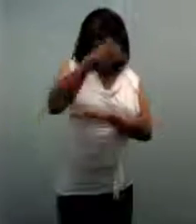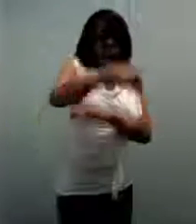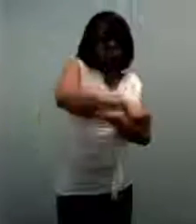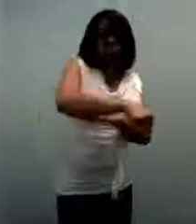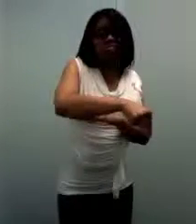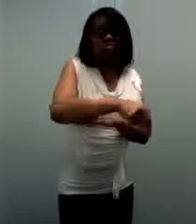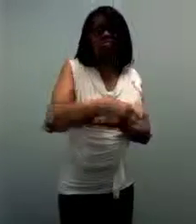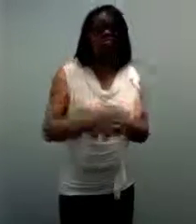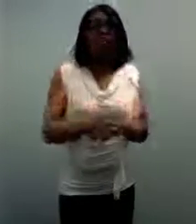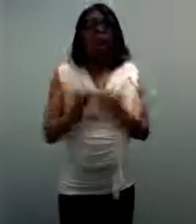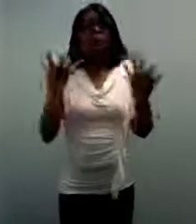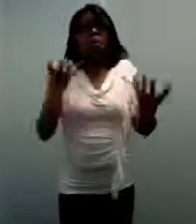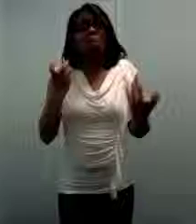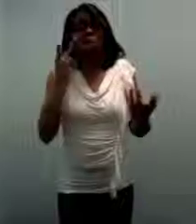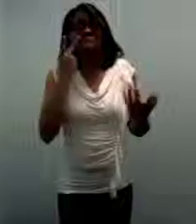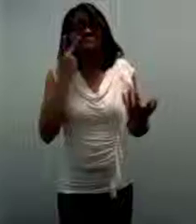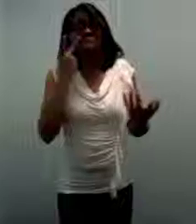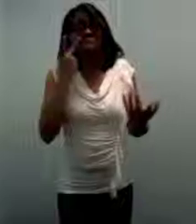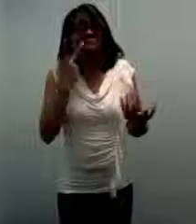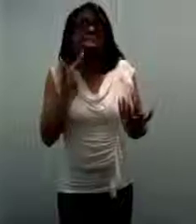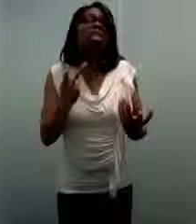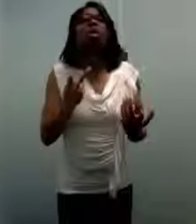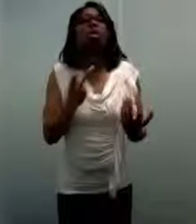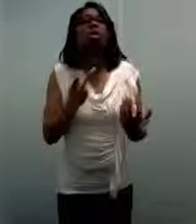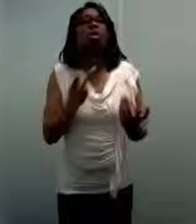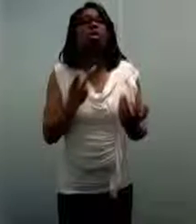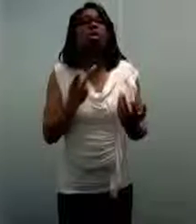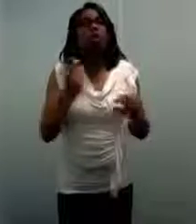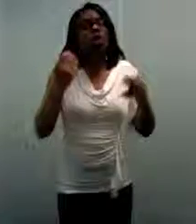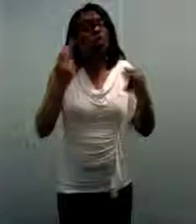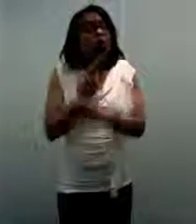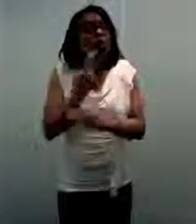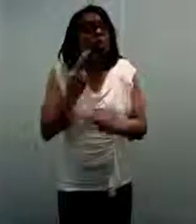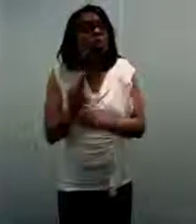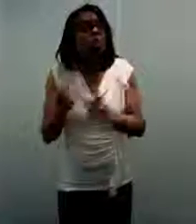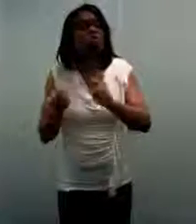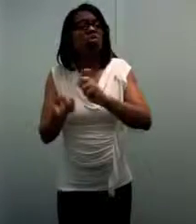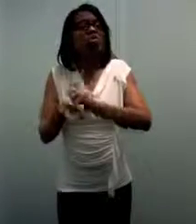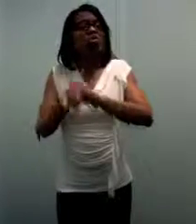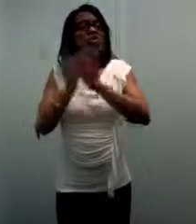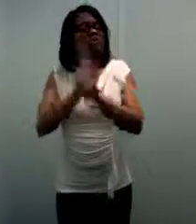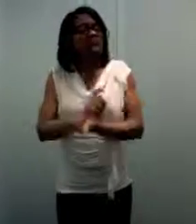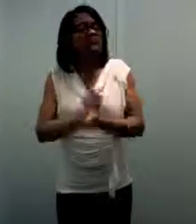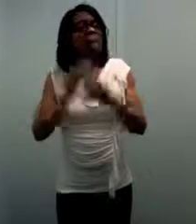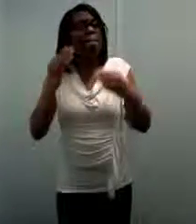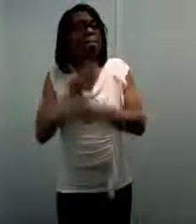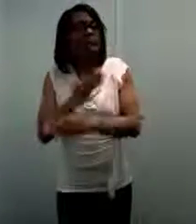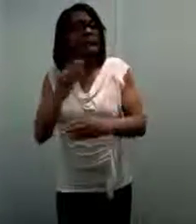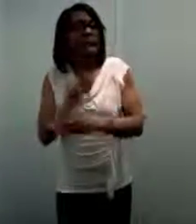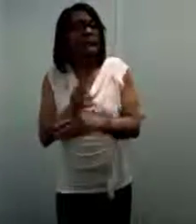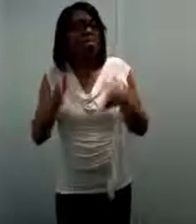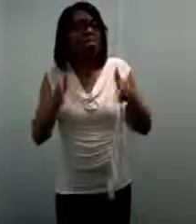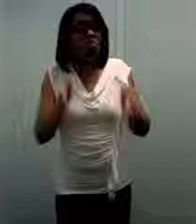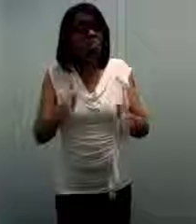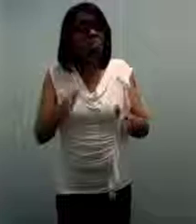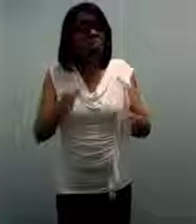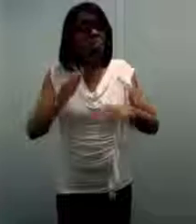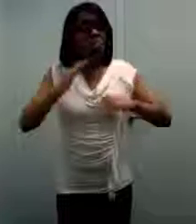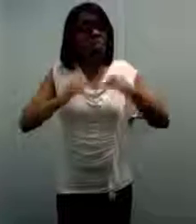So I want to see a completely renewed, changed math curriculum built from the ground up based on computers being there. Computers that are